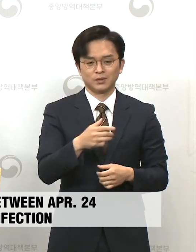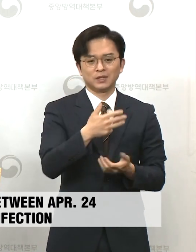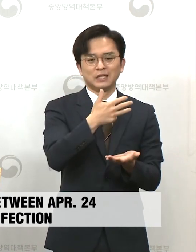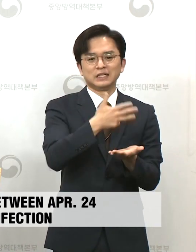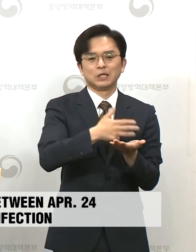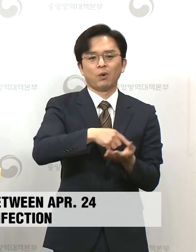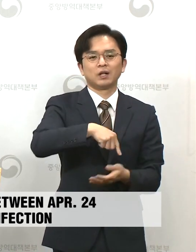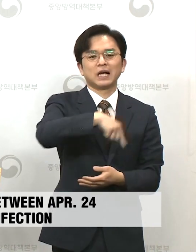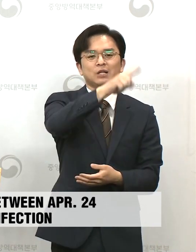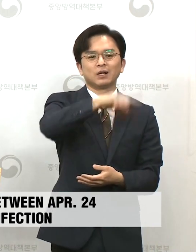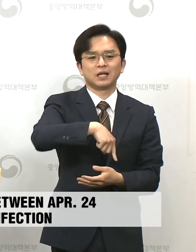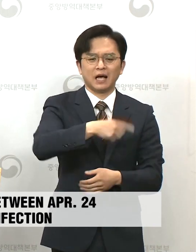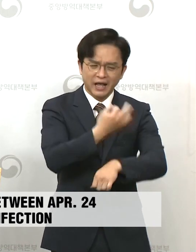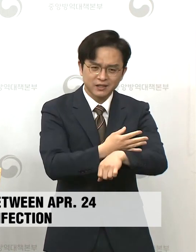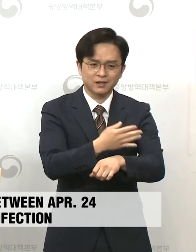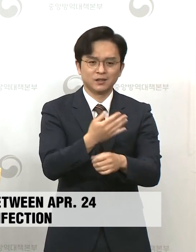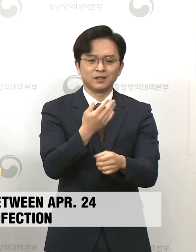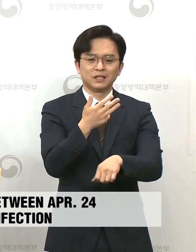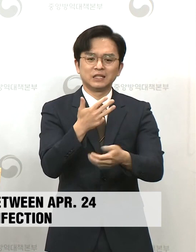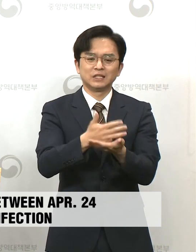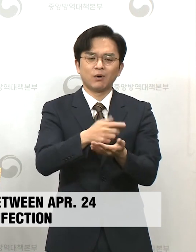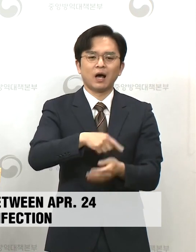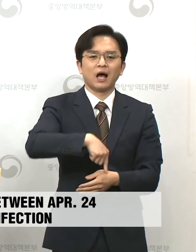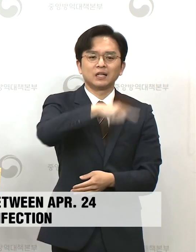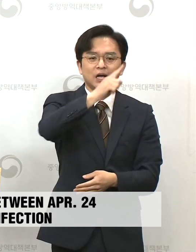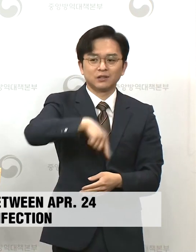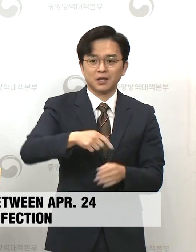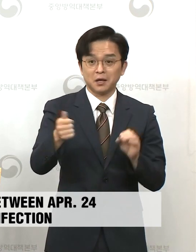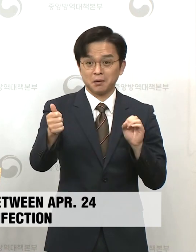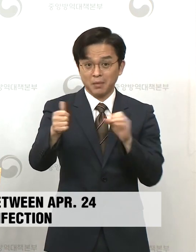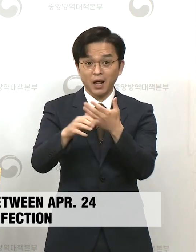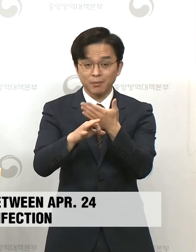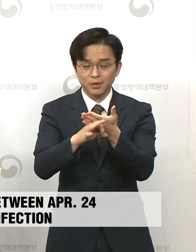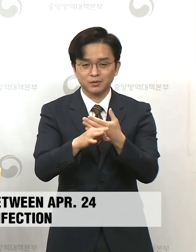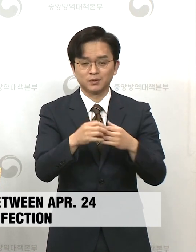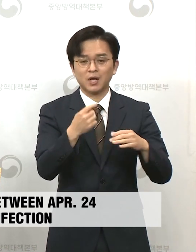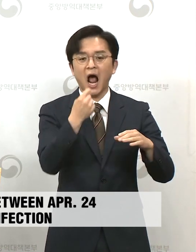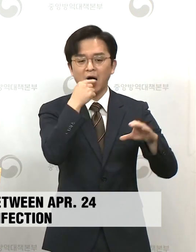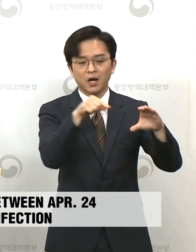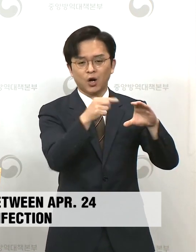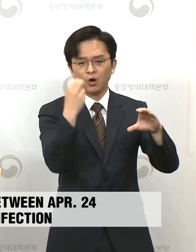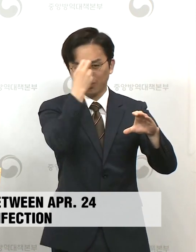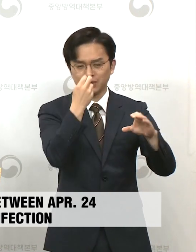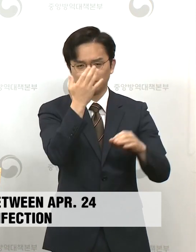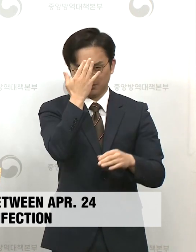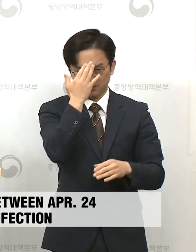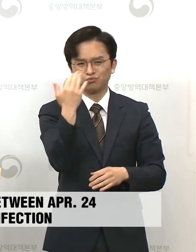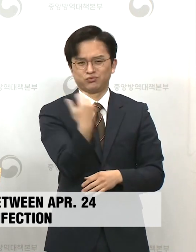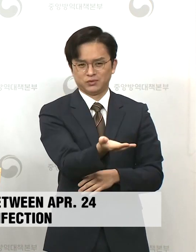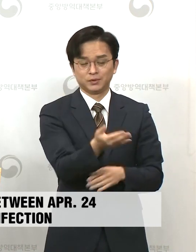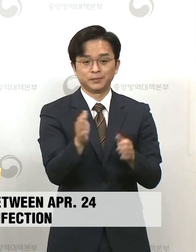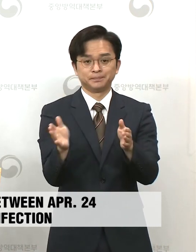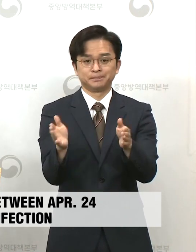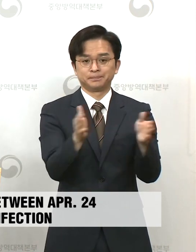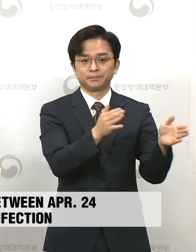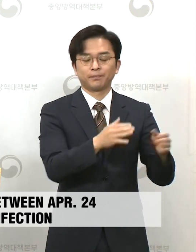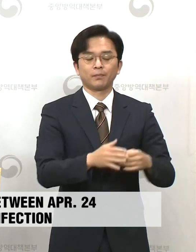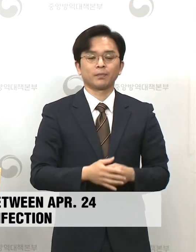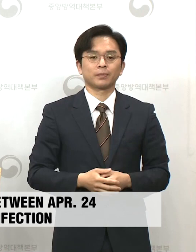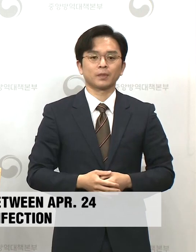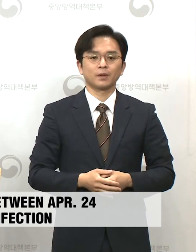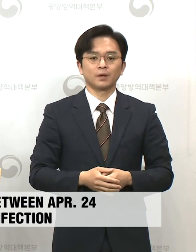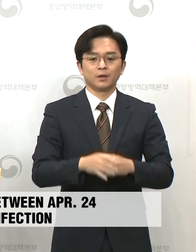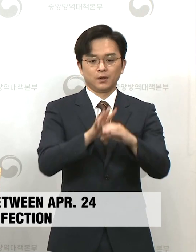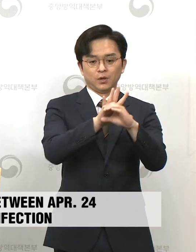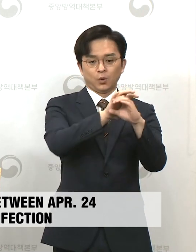have visited these Itaewon clubs at the same time the confirmed cases were there, despite the fact that they have no